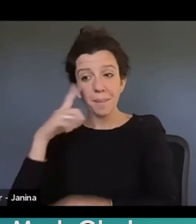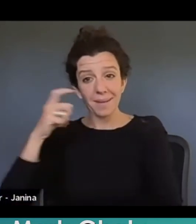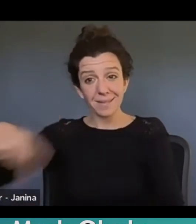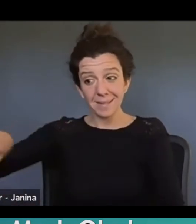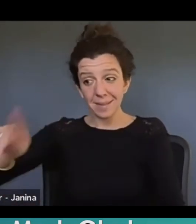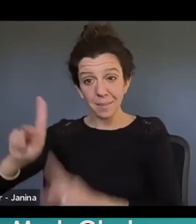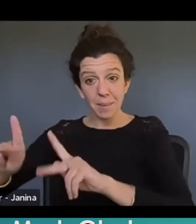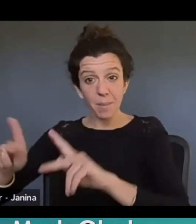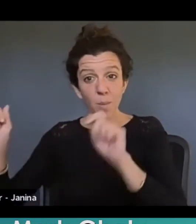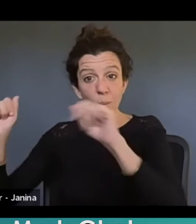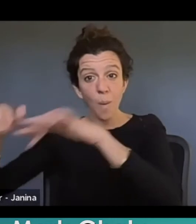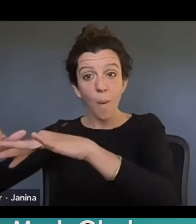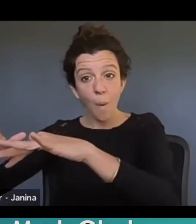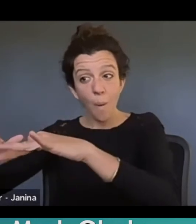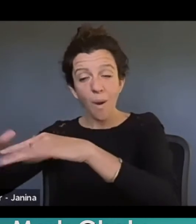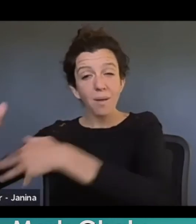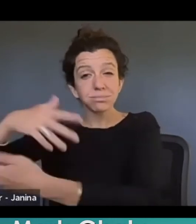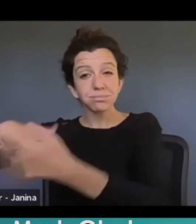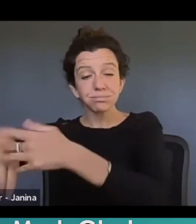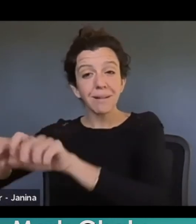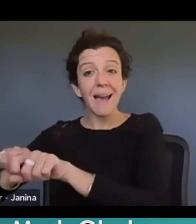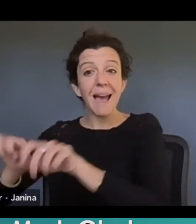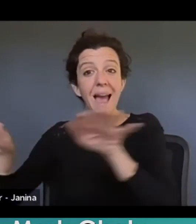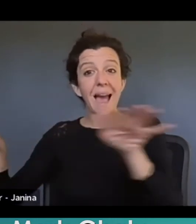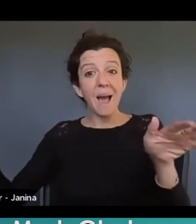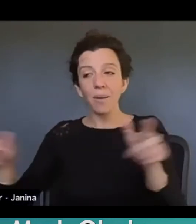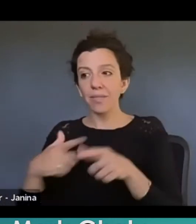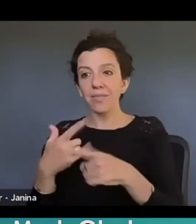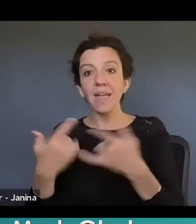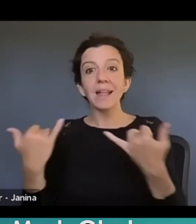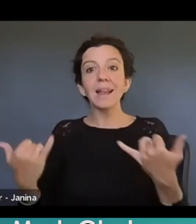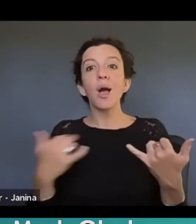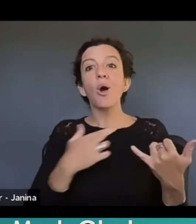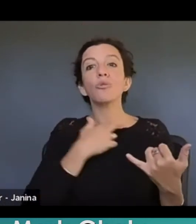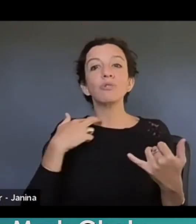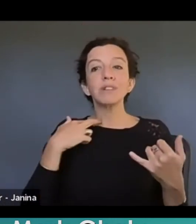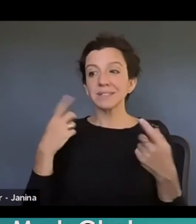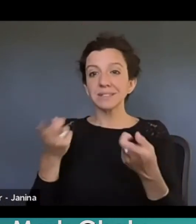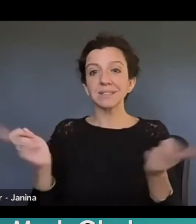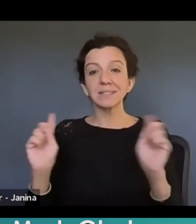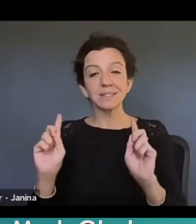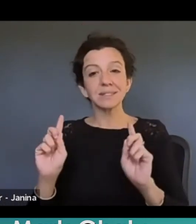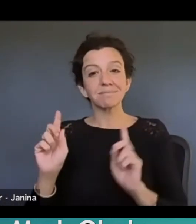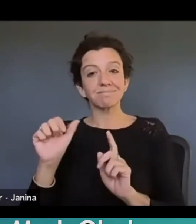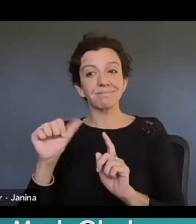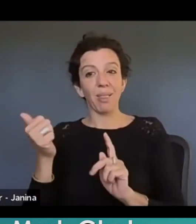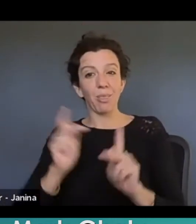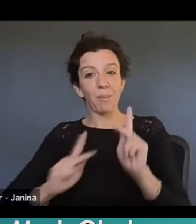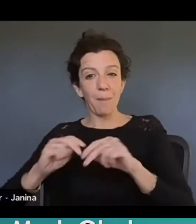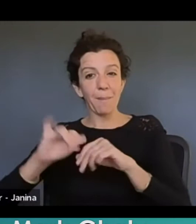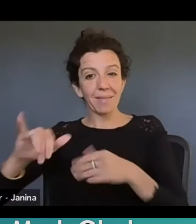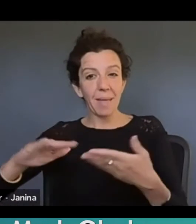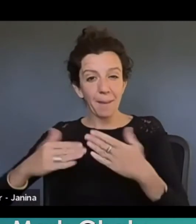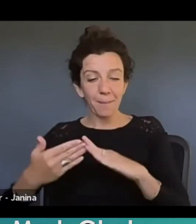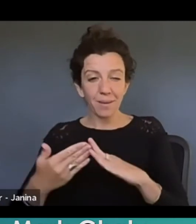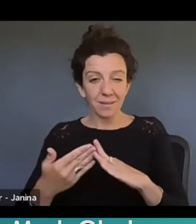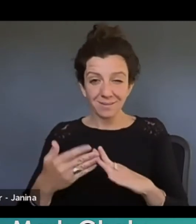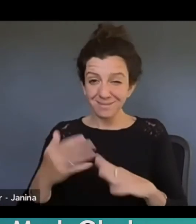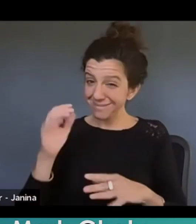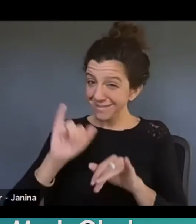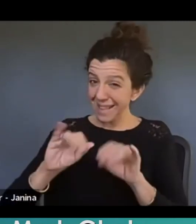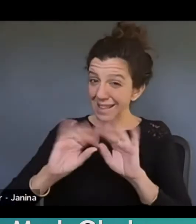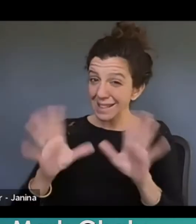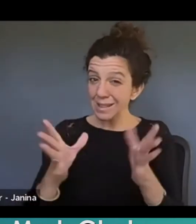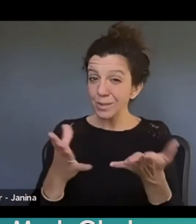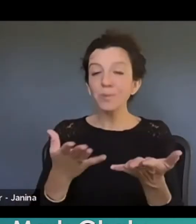public health? I hope I articulated that well enough because it really is a very confusing thing. If you could help